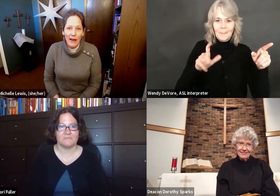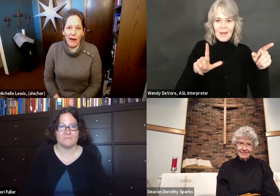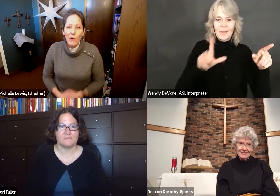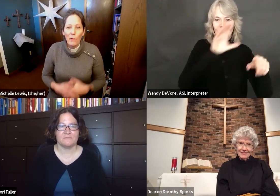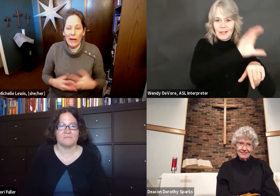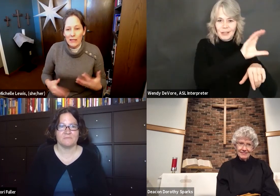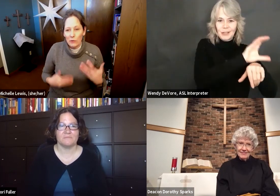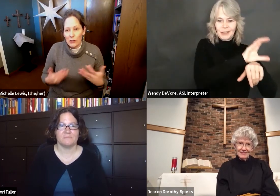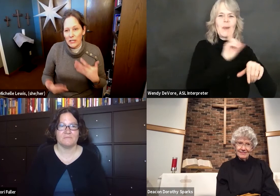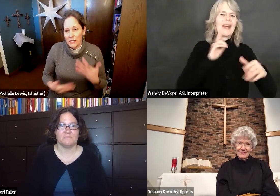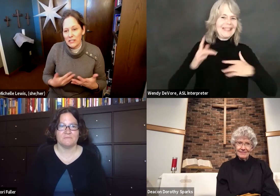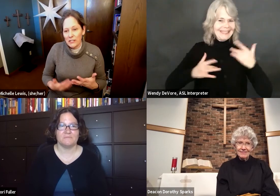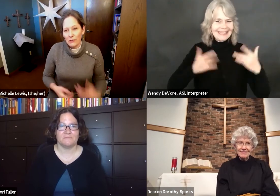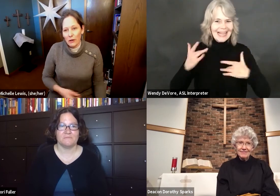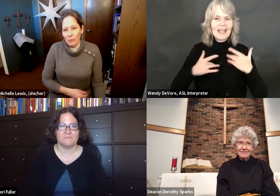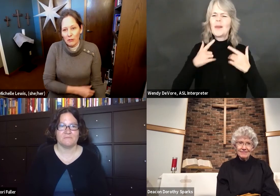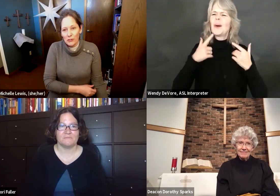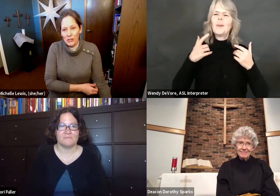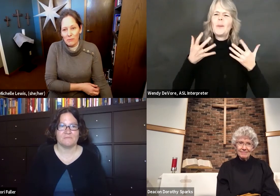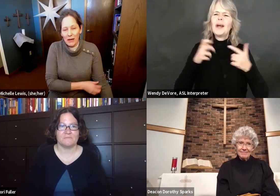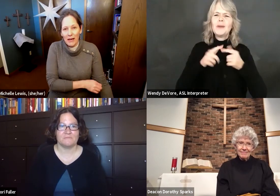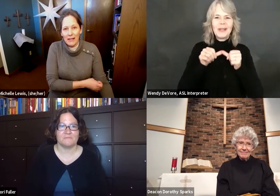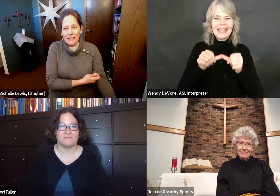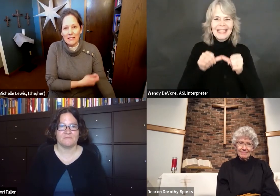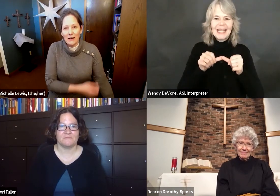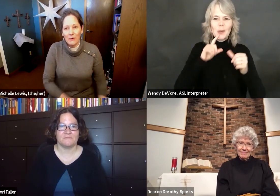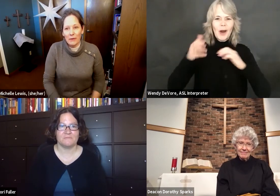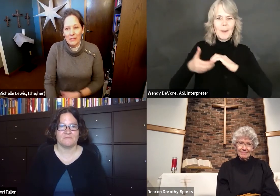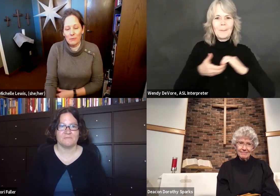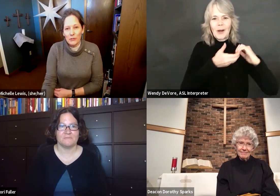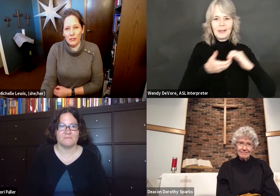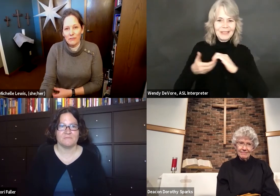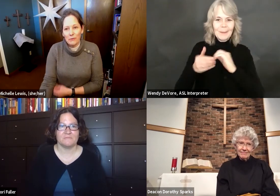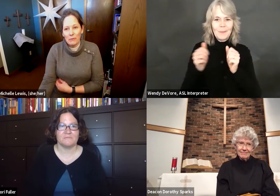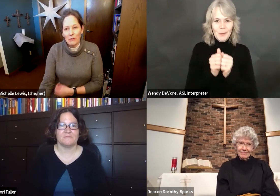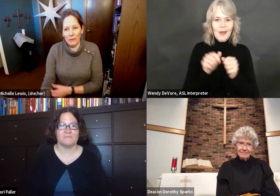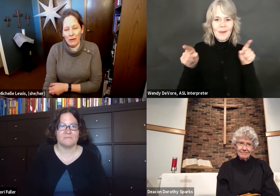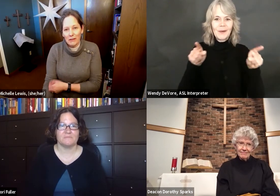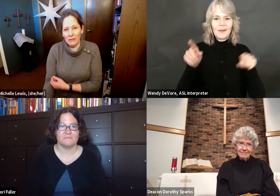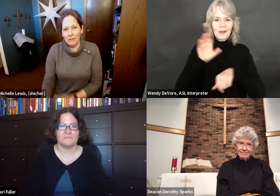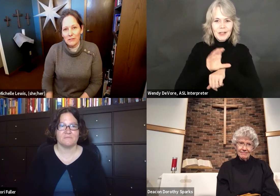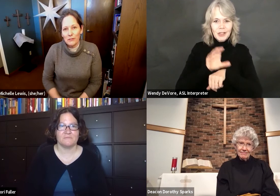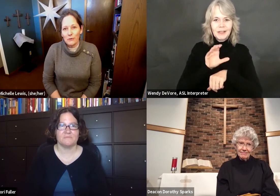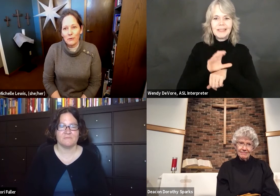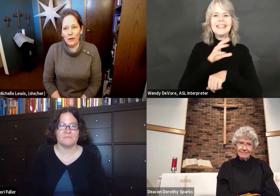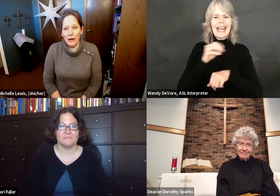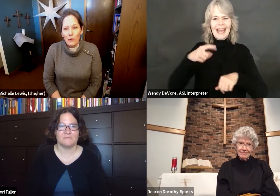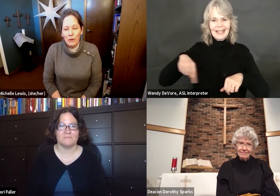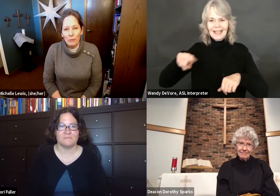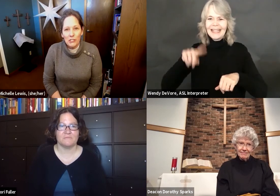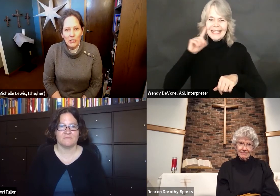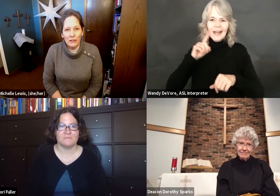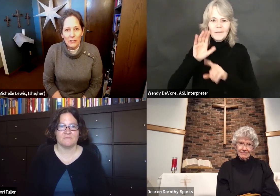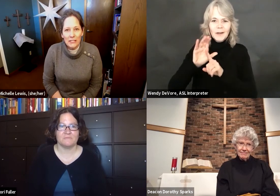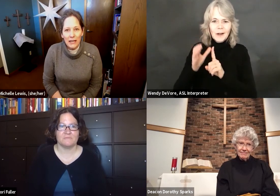exciting way that we're trying to continue our partnership and exposure for people at Bethel to